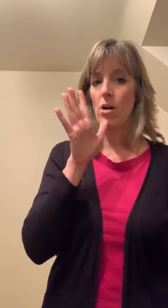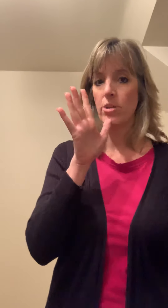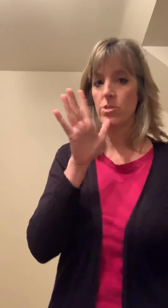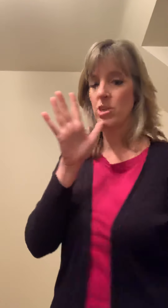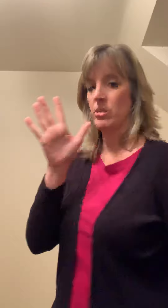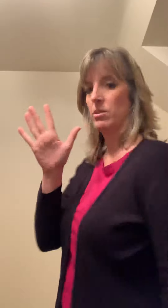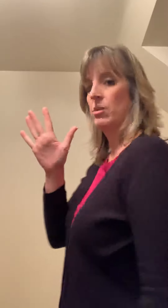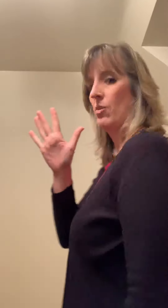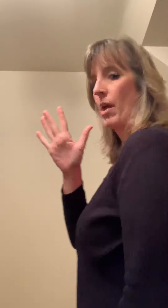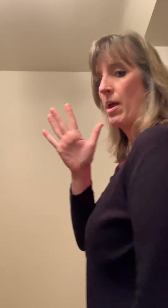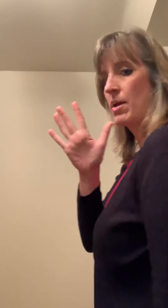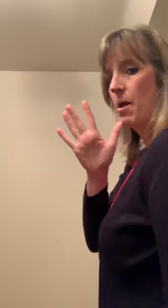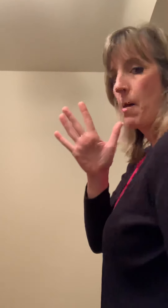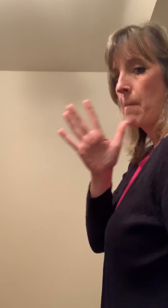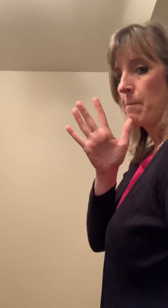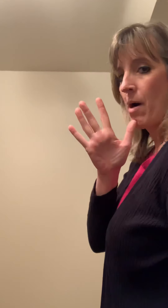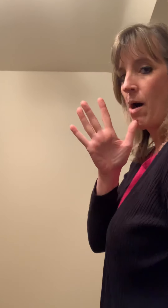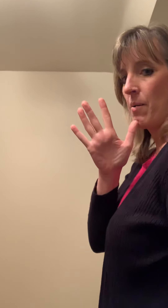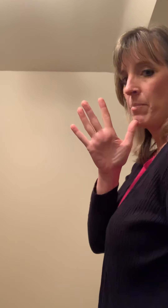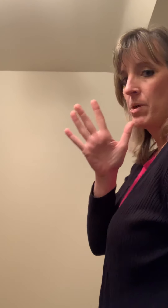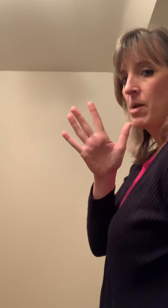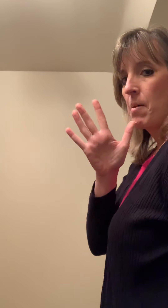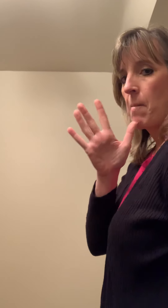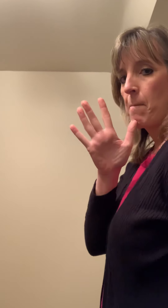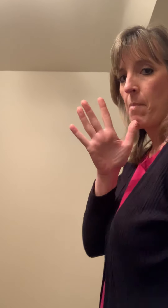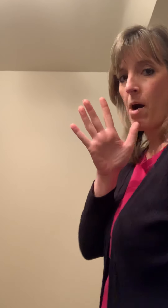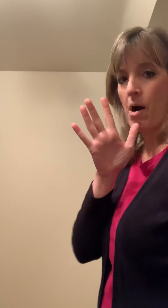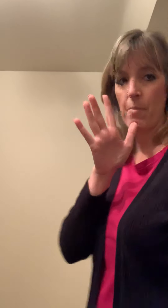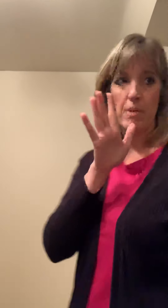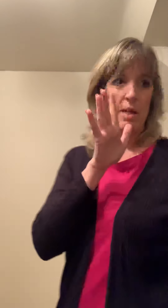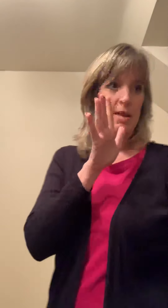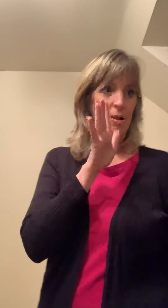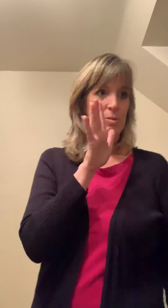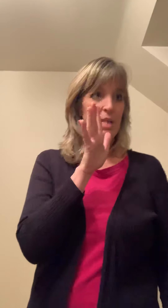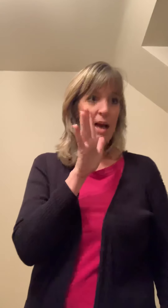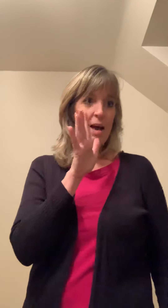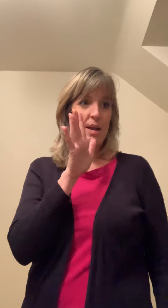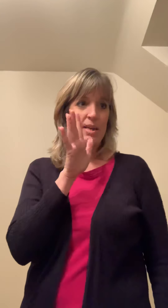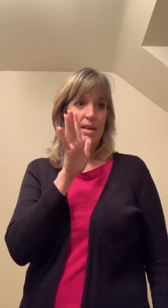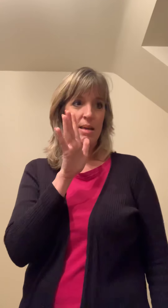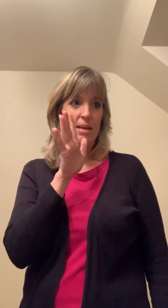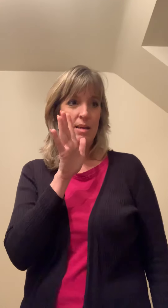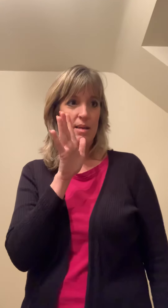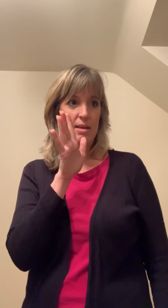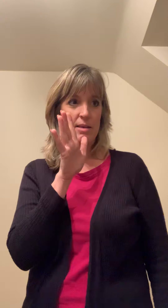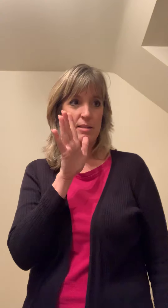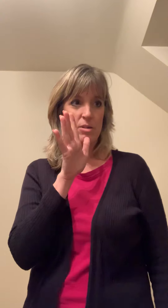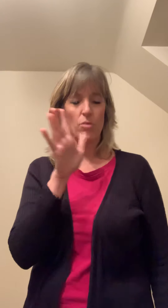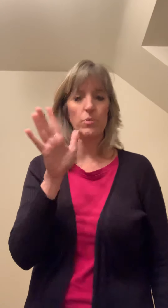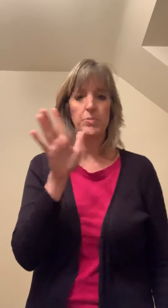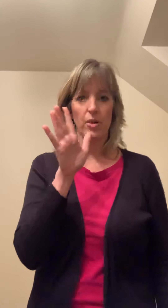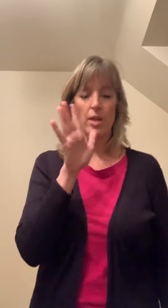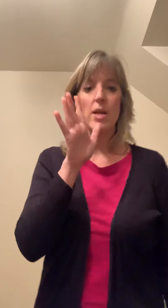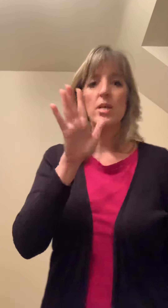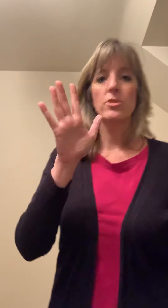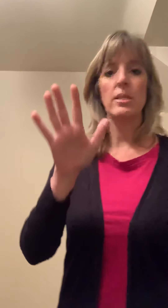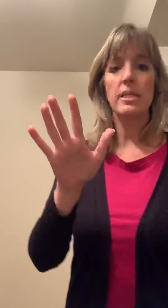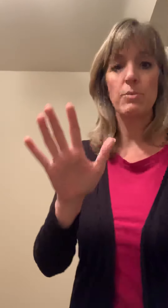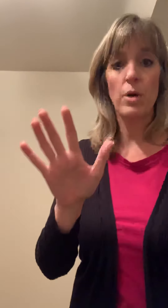your chin, okay? Mom, mom. Now dad is, so the next one that